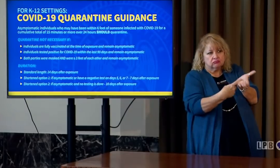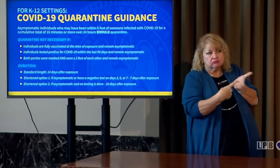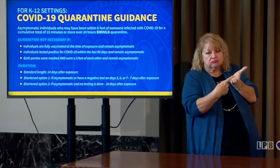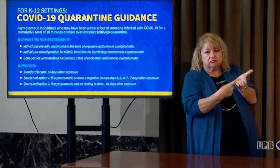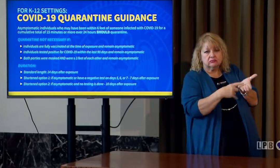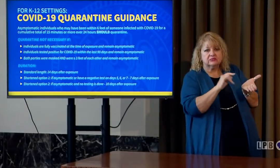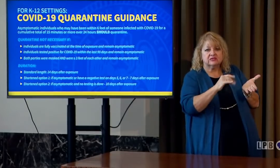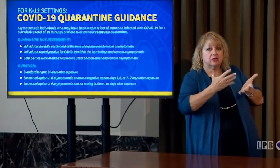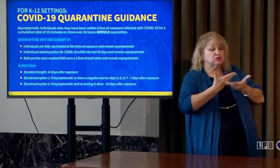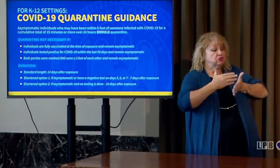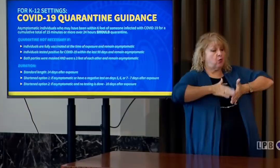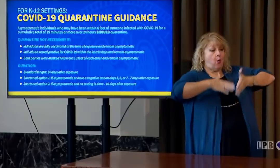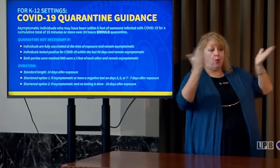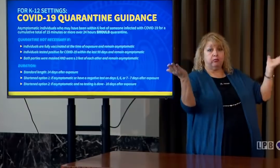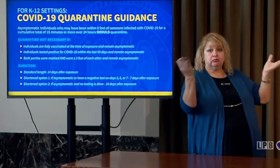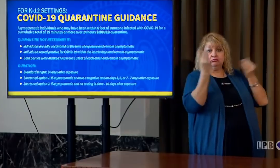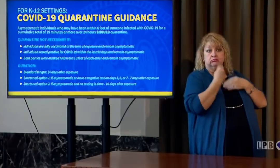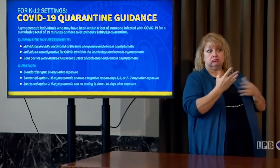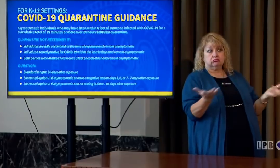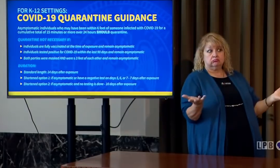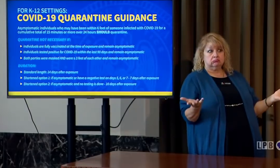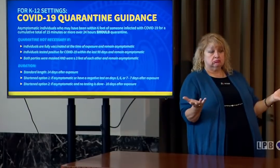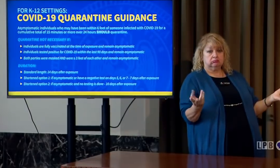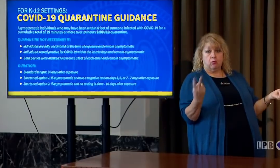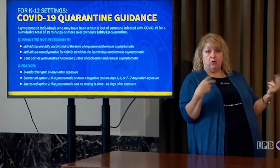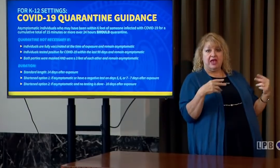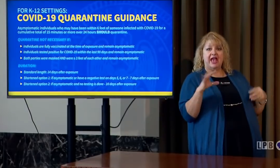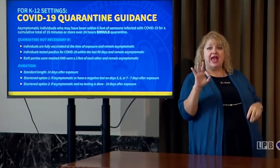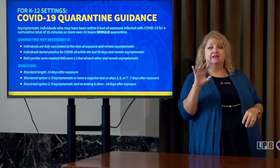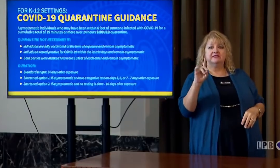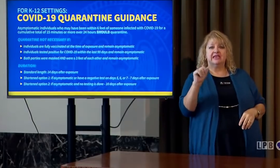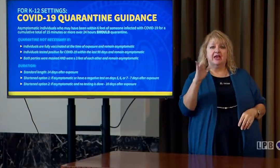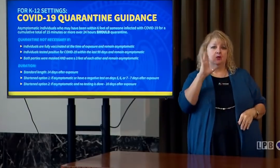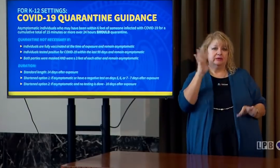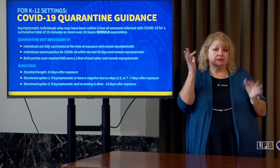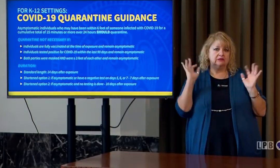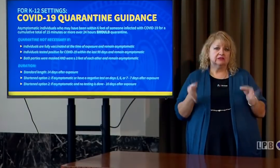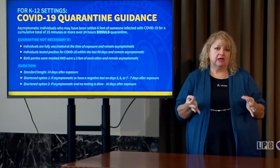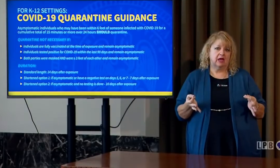open and transparent meeting. The FDA will rule on